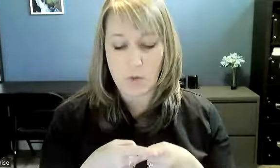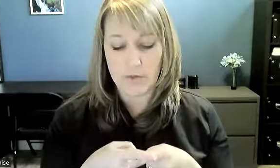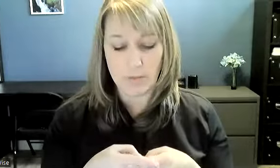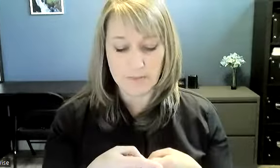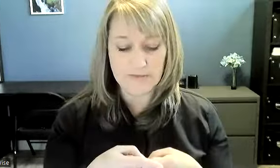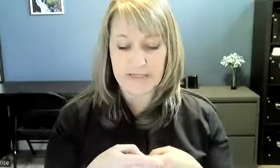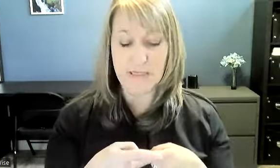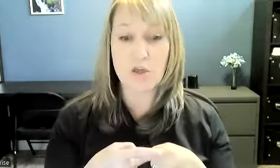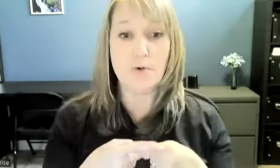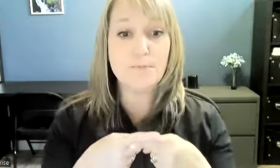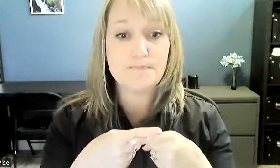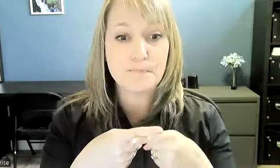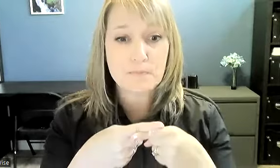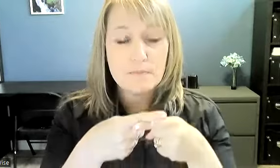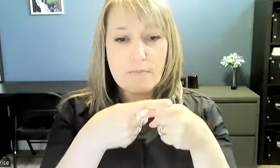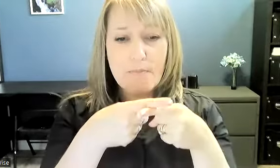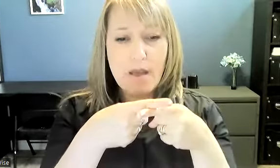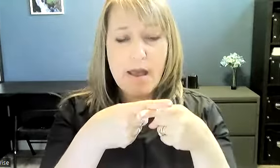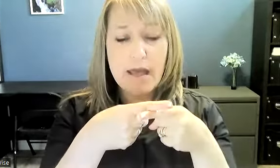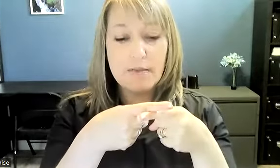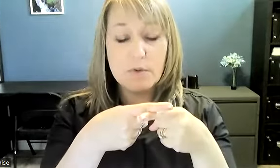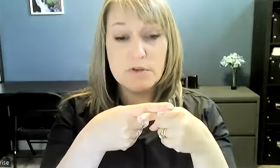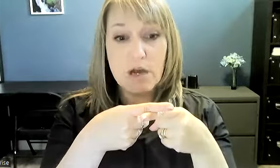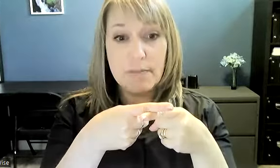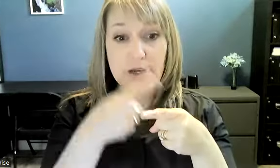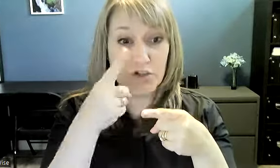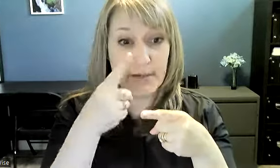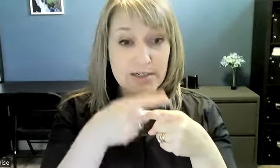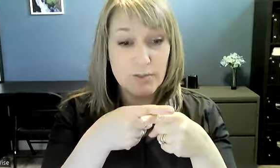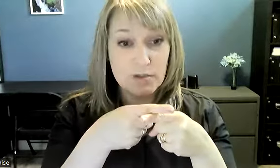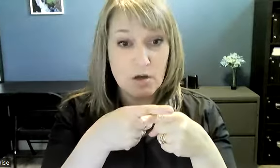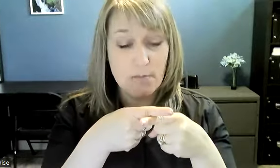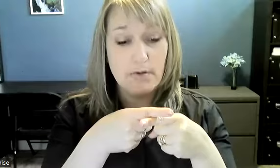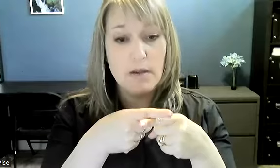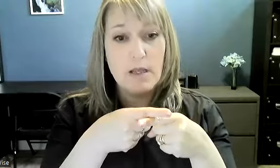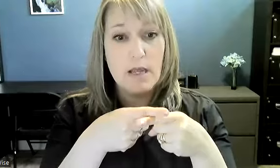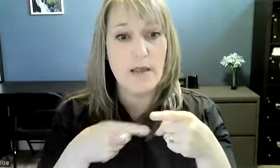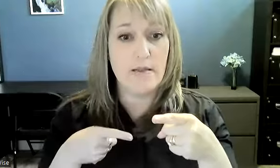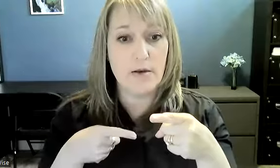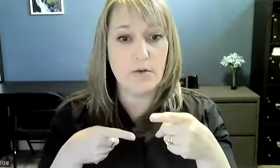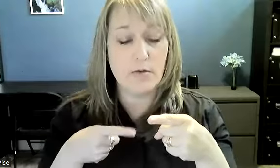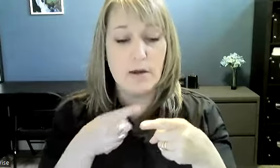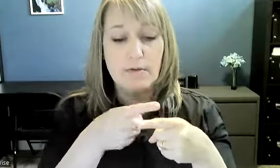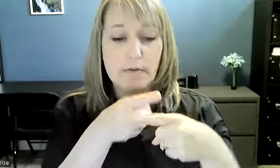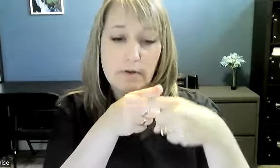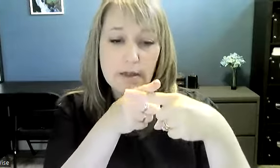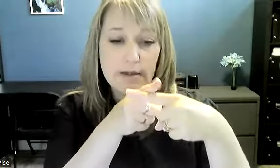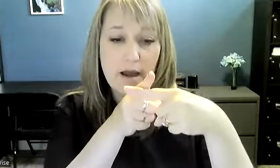your palms facing you. And then with your dominant hand should be on top. And then you kind of, I